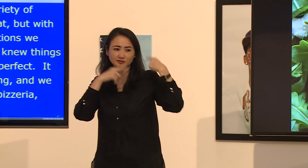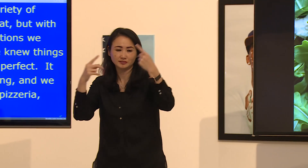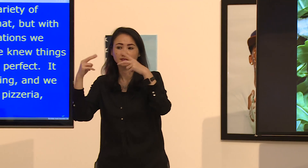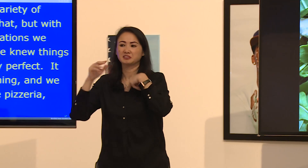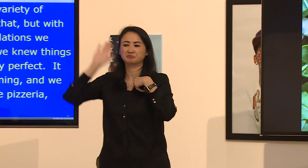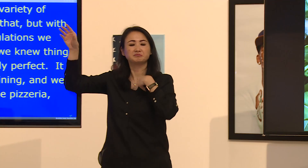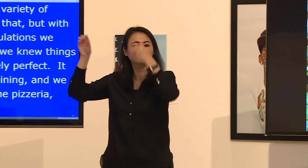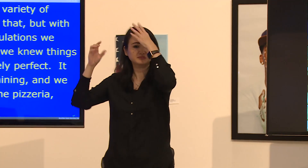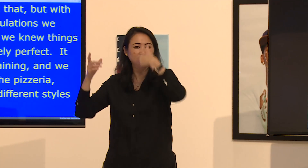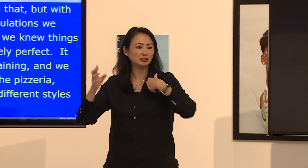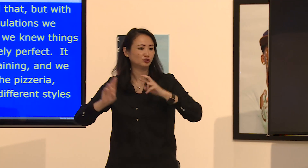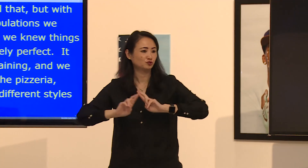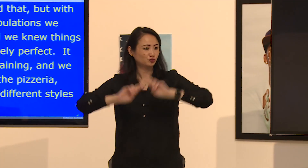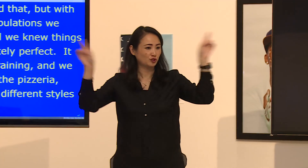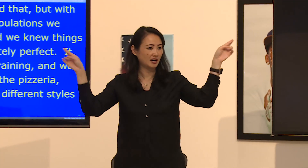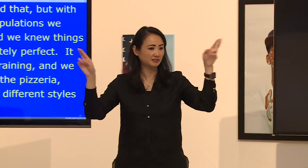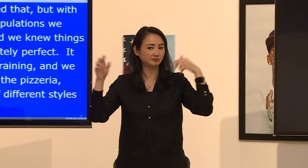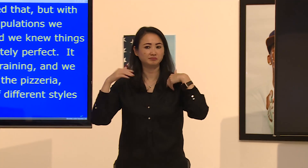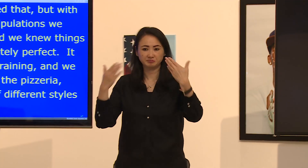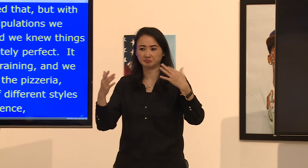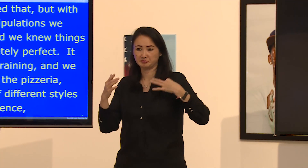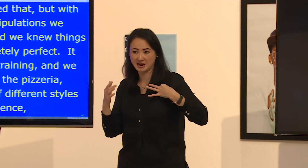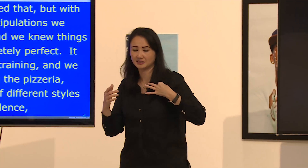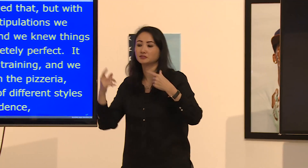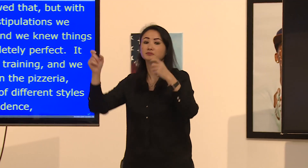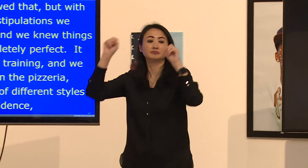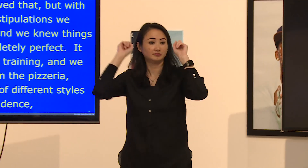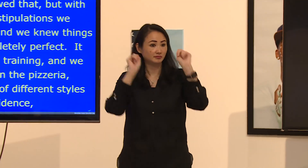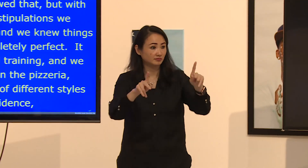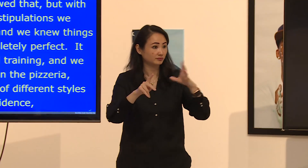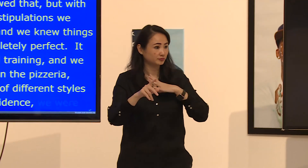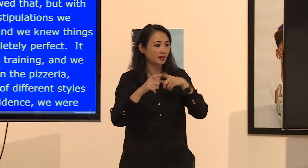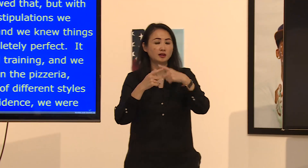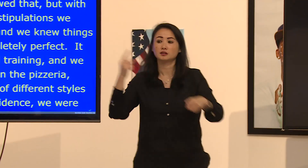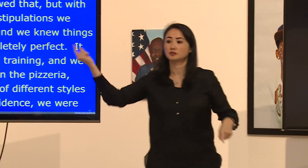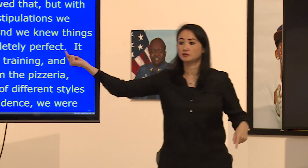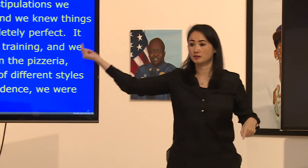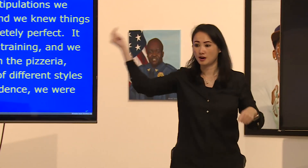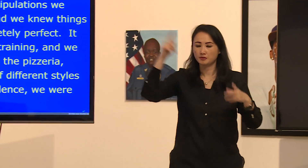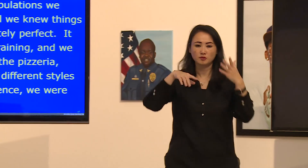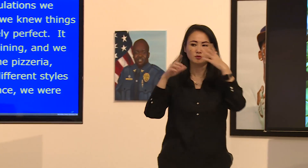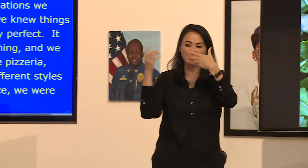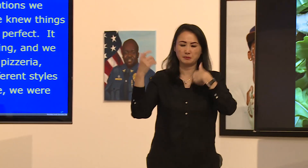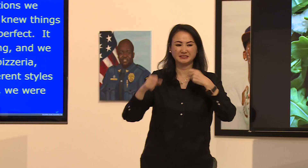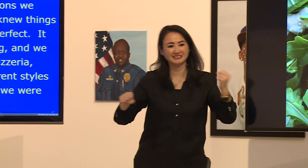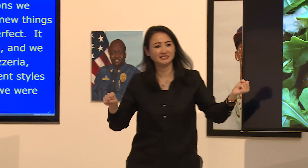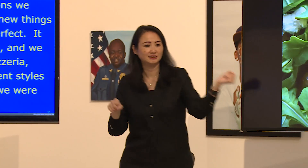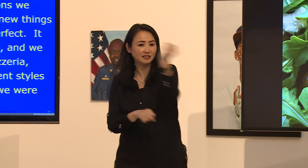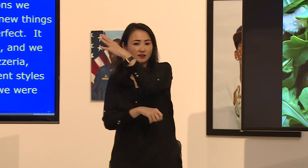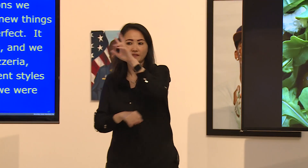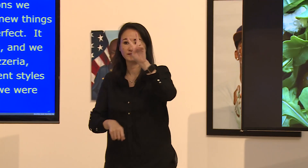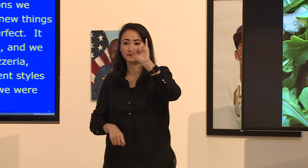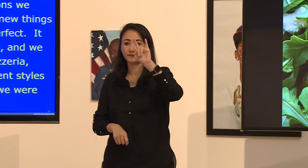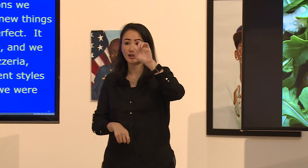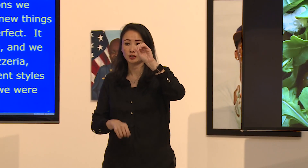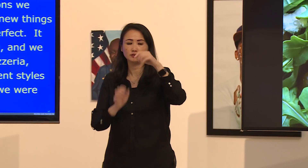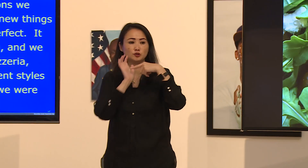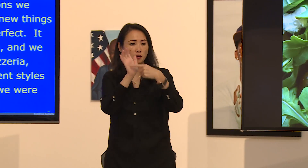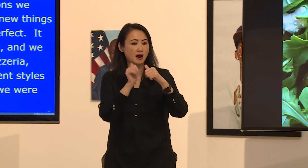get that approval for the VPN to go forward. Now, what happened is we would send in videos of how we